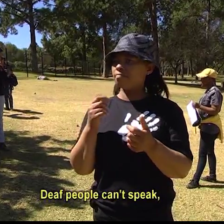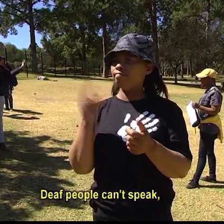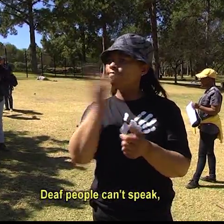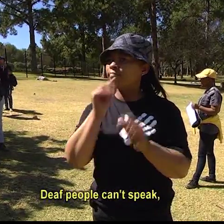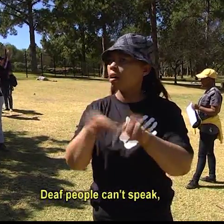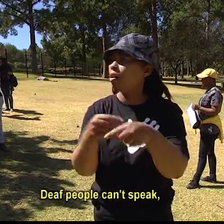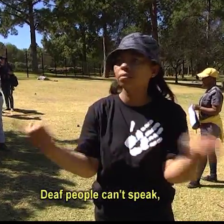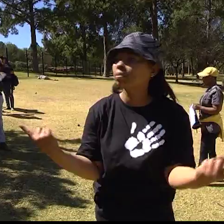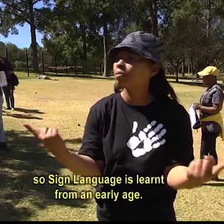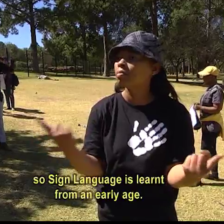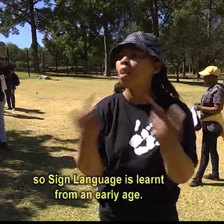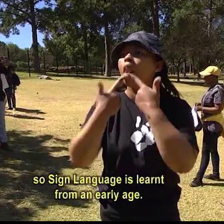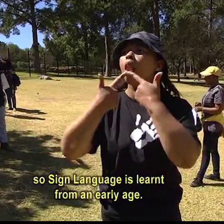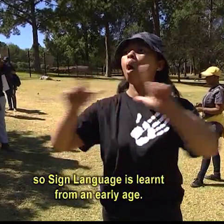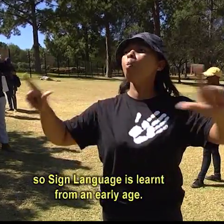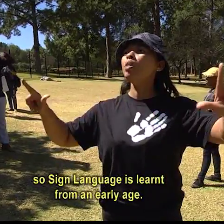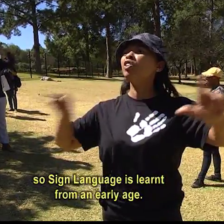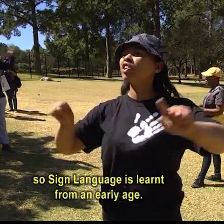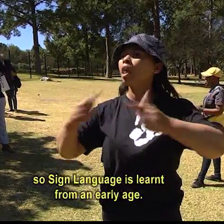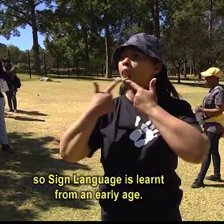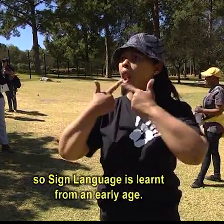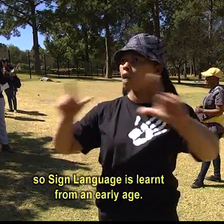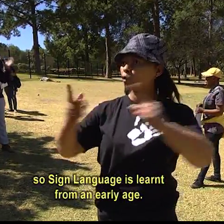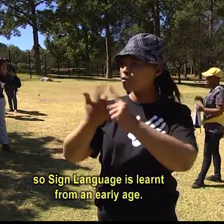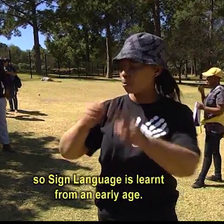Deaf people can't speak, so sign language is learned from an early age.